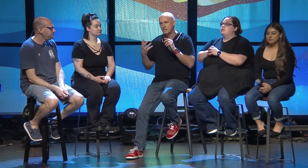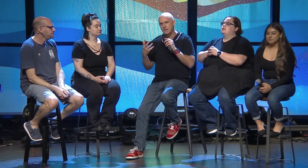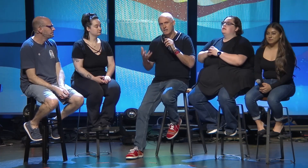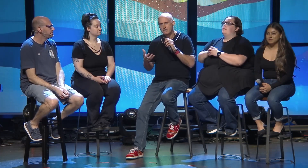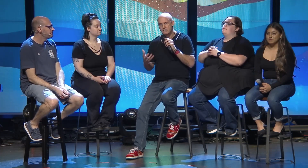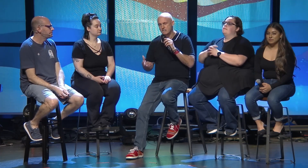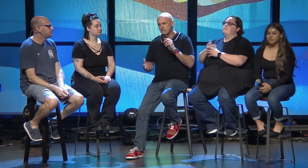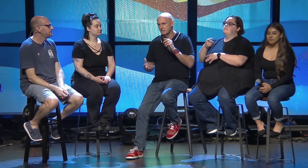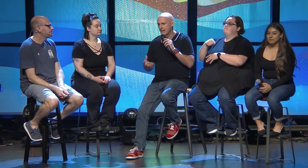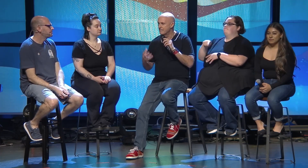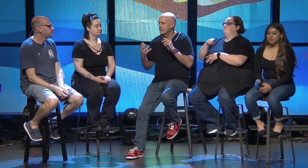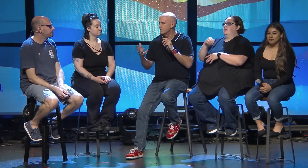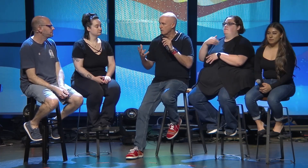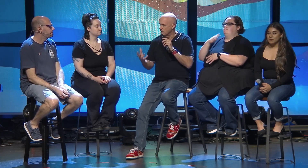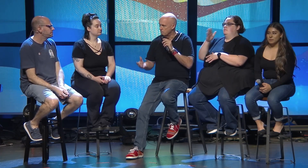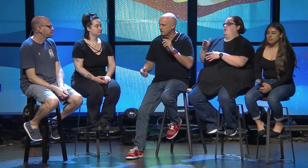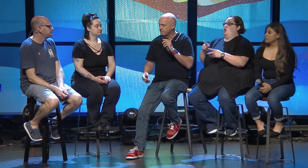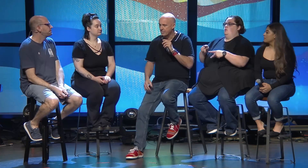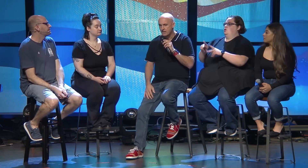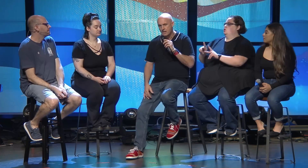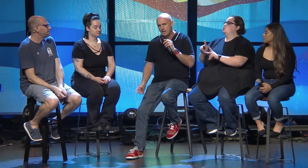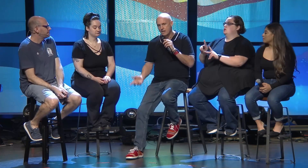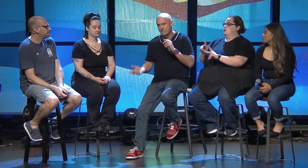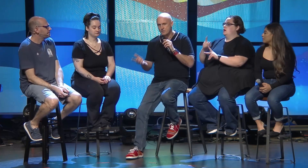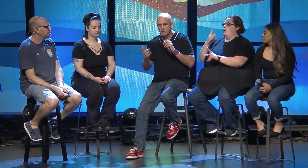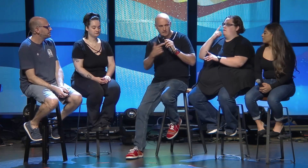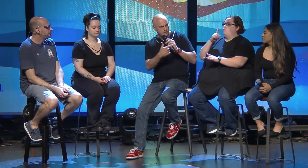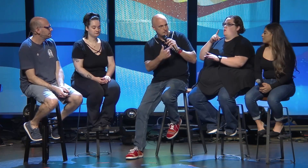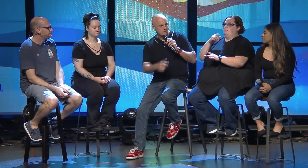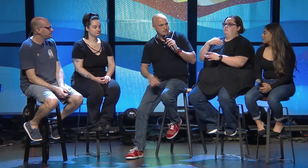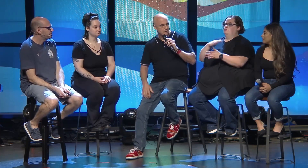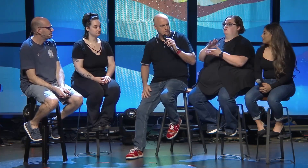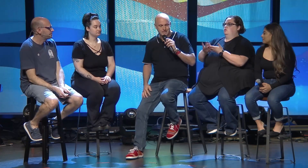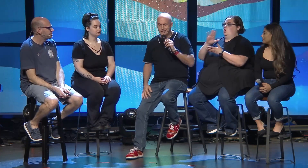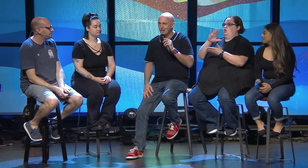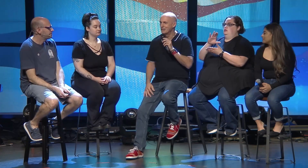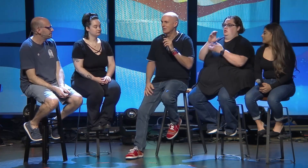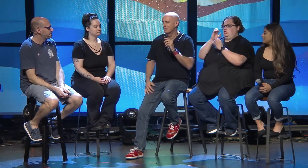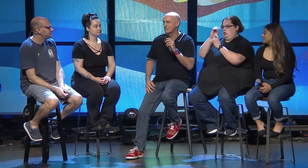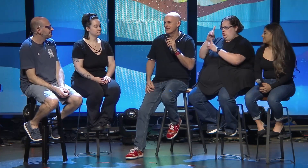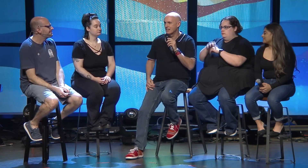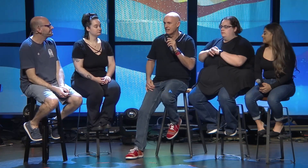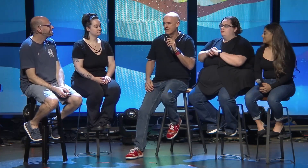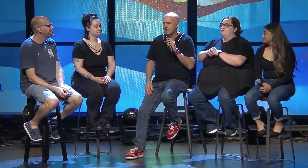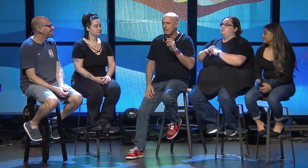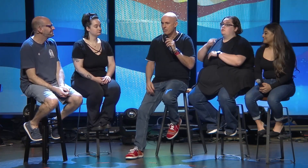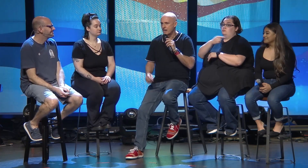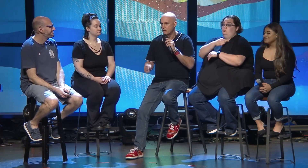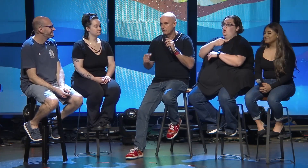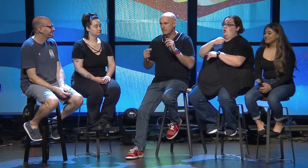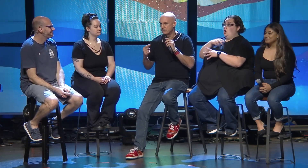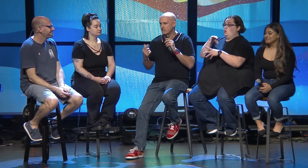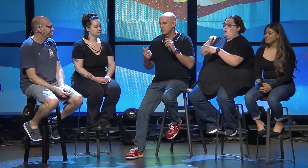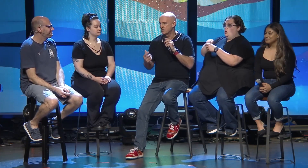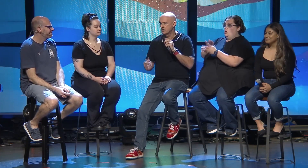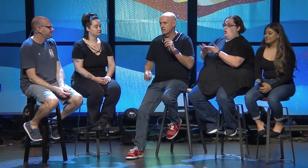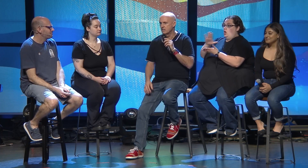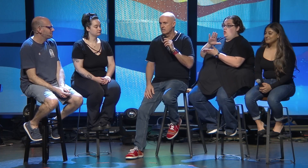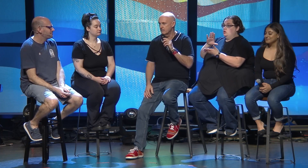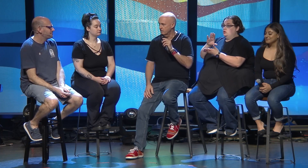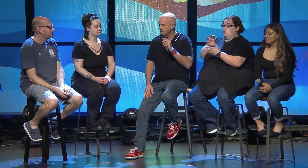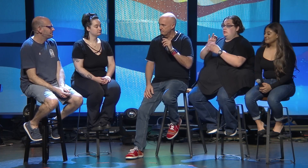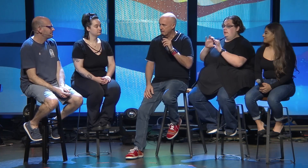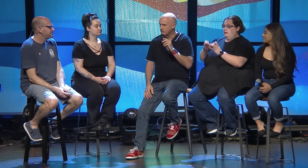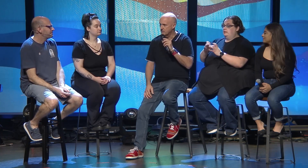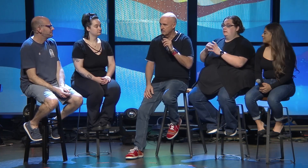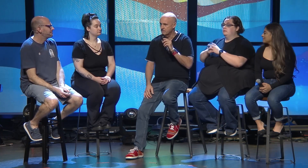opportunity to have that door open. Jaylene was part of one of my college courses. I opened the Innovation Center at